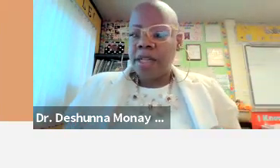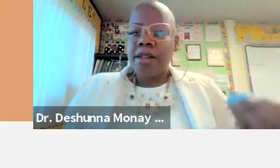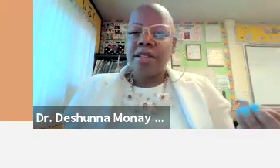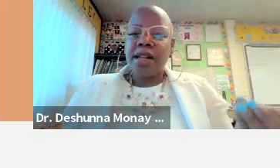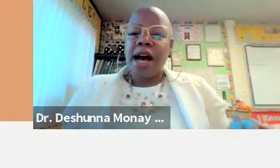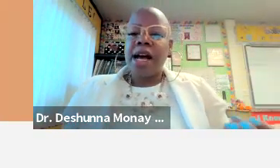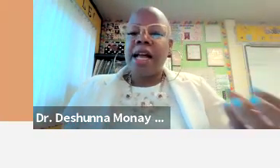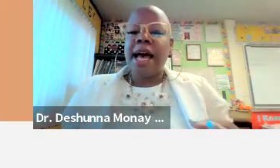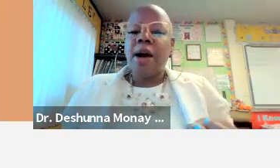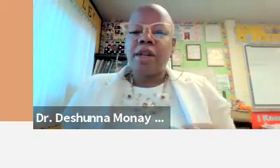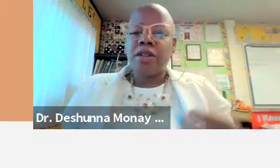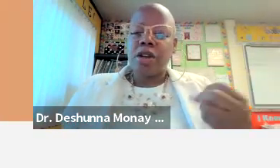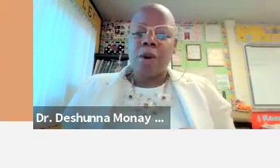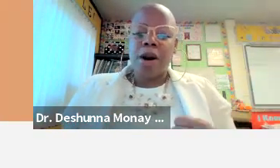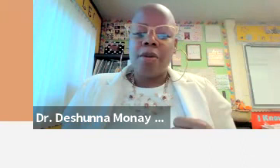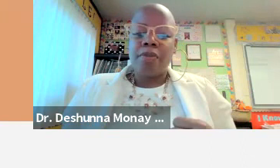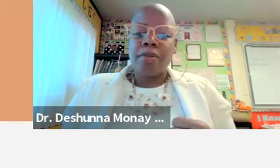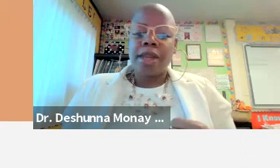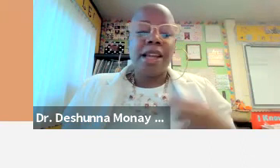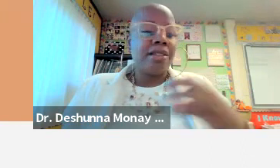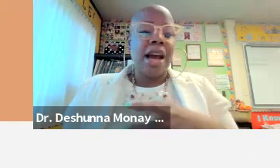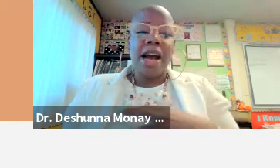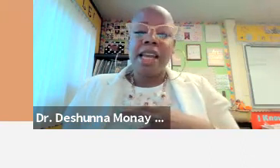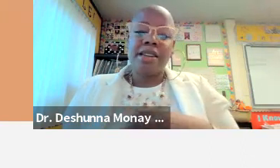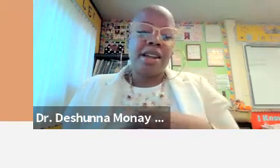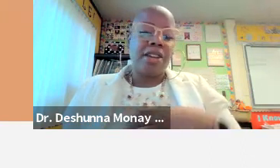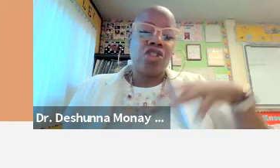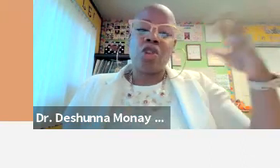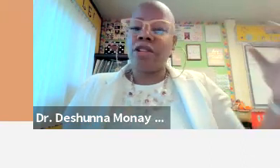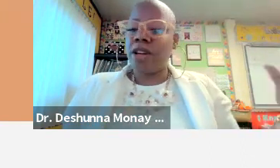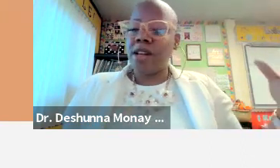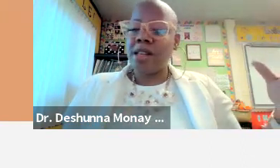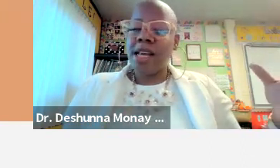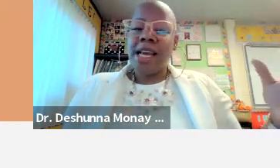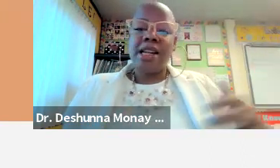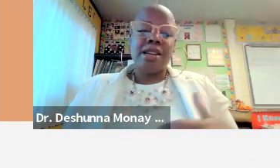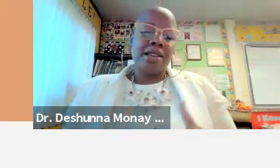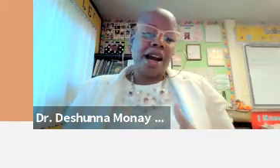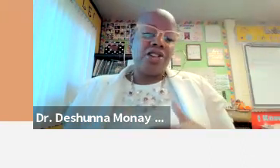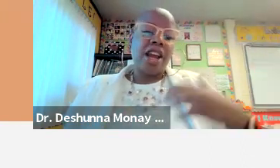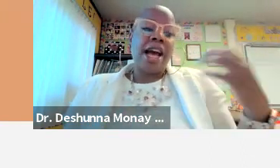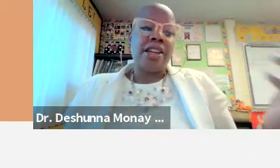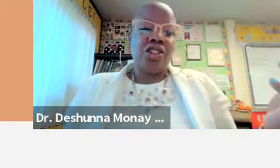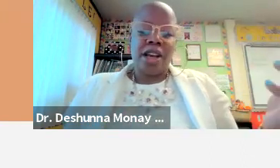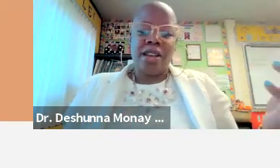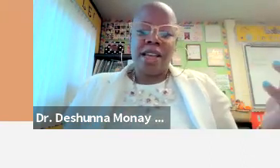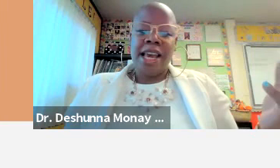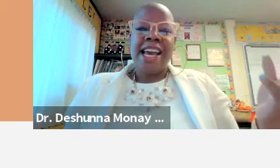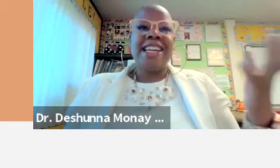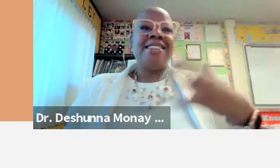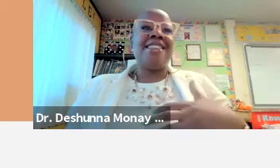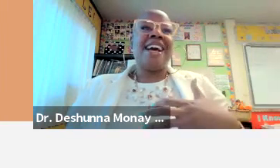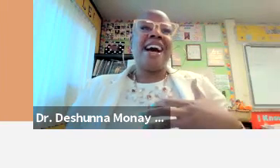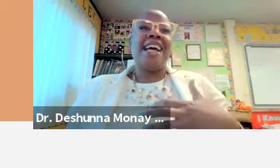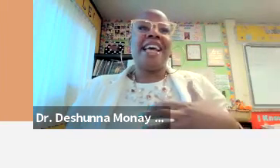stuff does not allow us to grow. It does not stretch us. It does not challenge us.